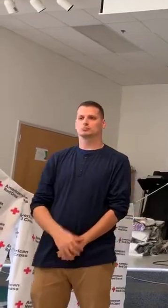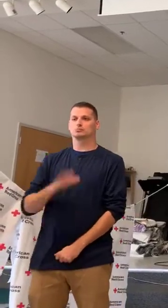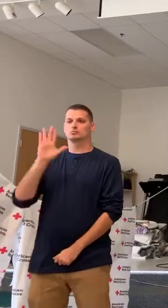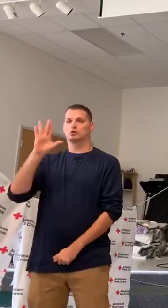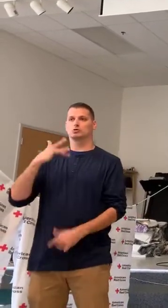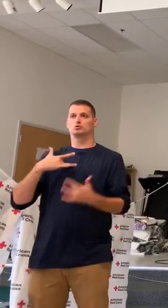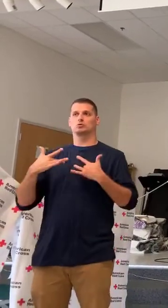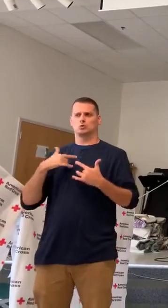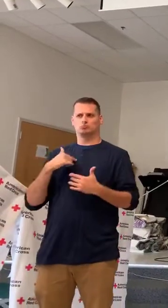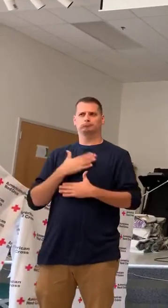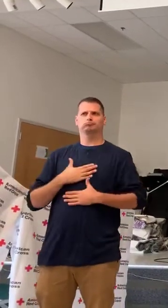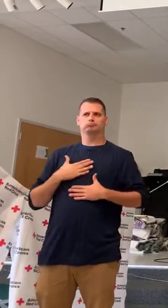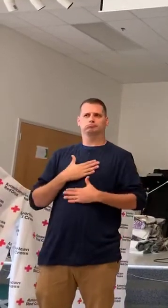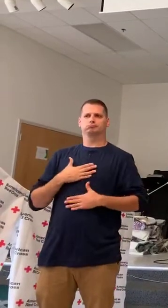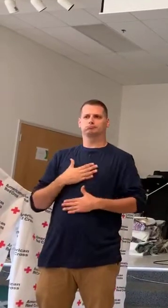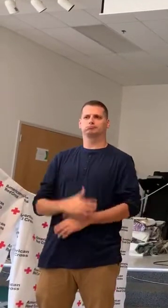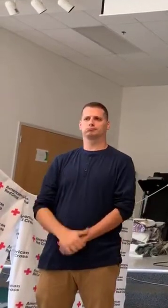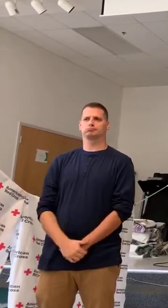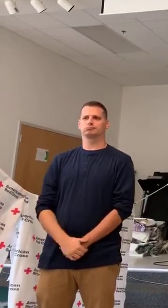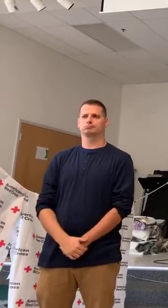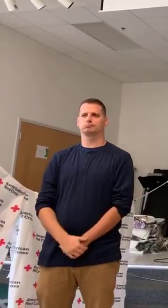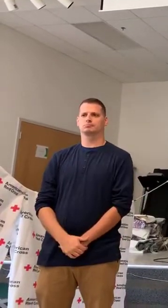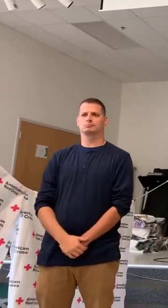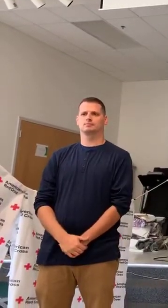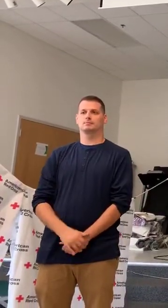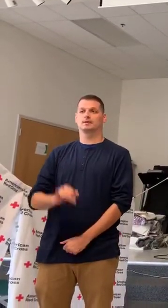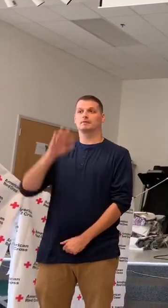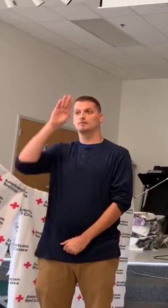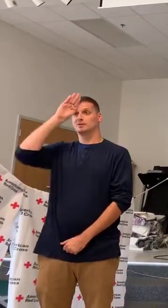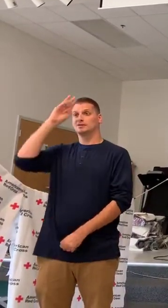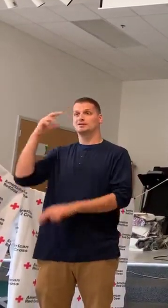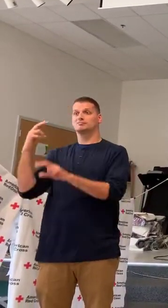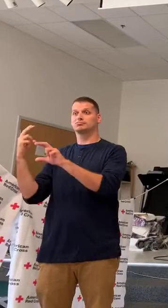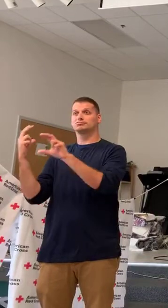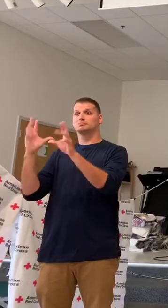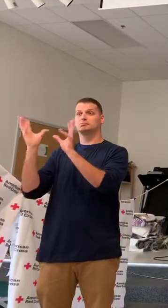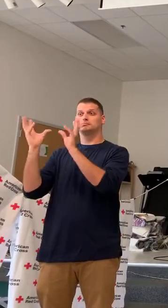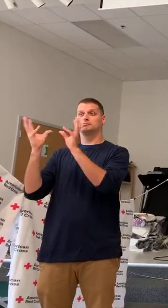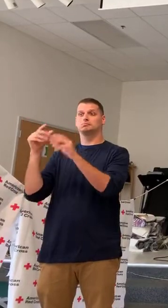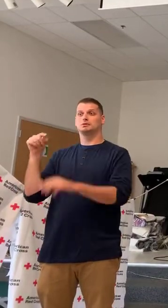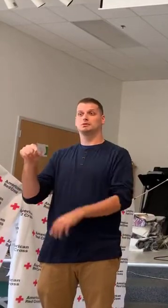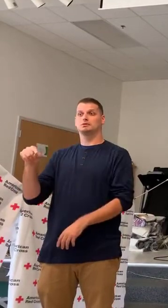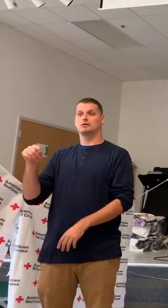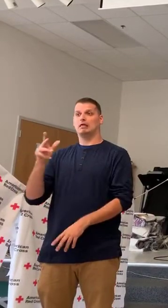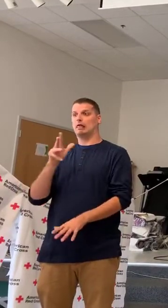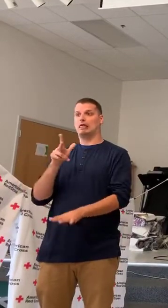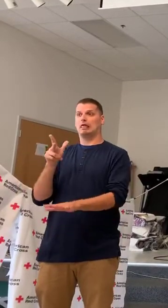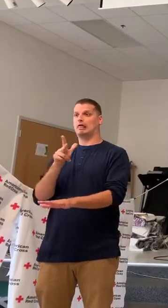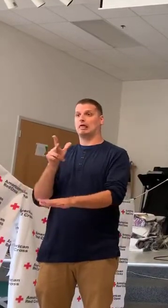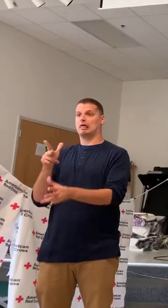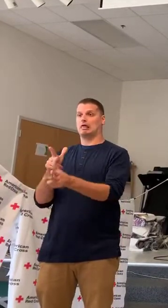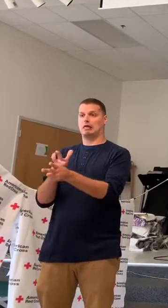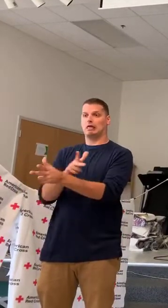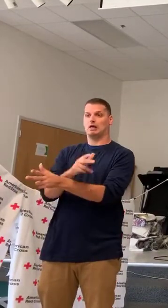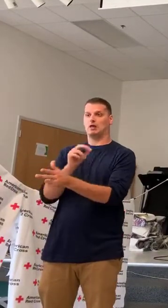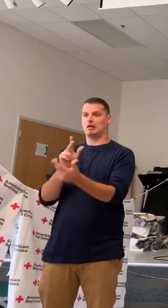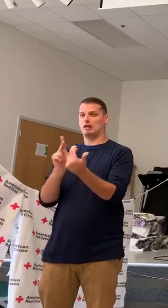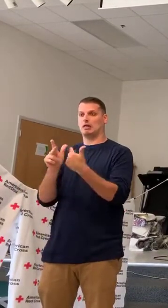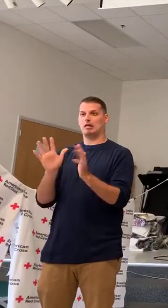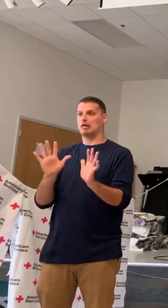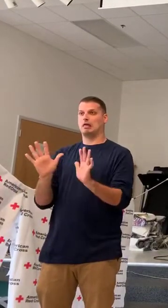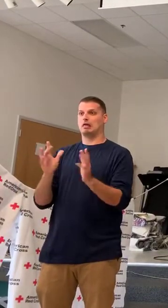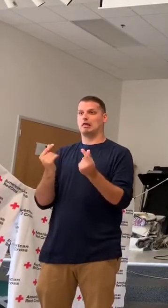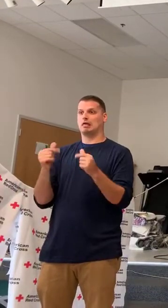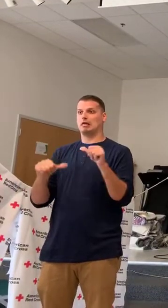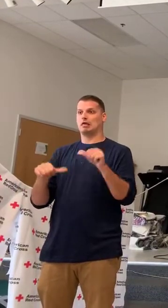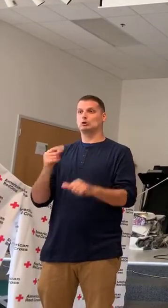fire apparatus? In fact, I'm going to bring Karen in here because as a chief of all operations, she worries about each and every resource out there, and we're grateful